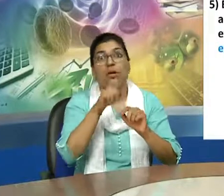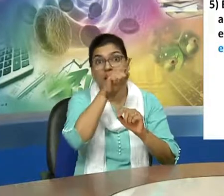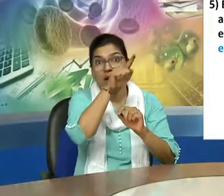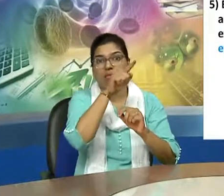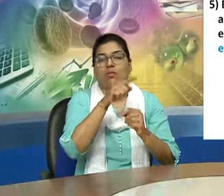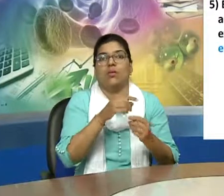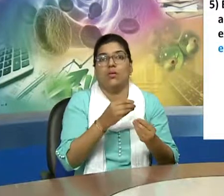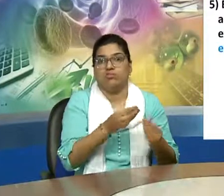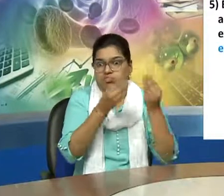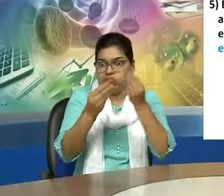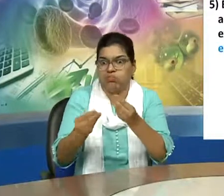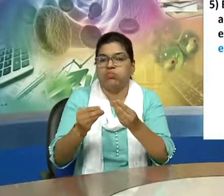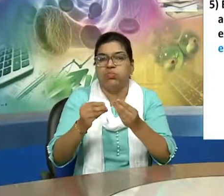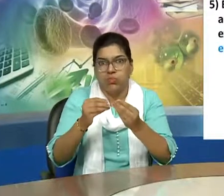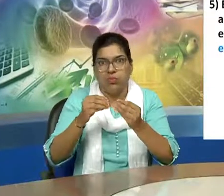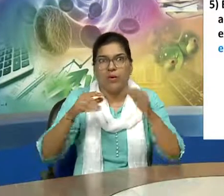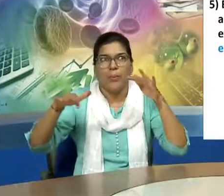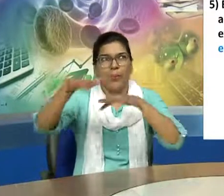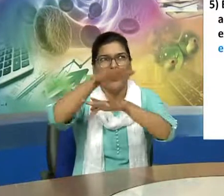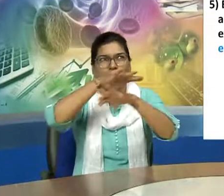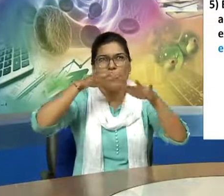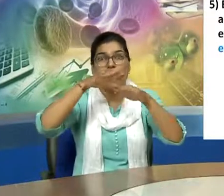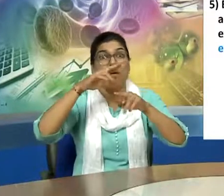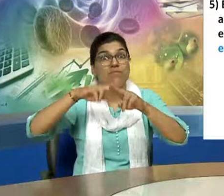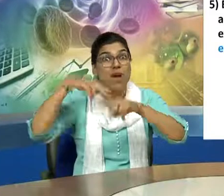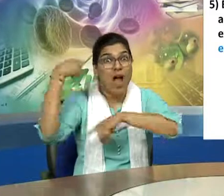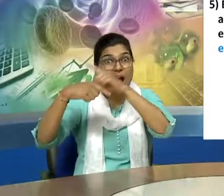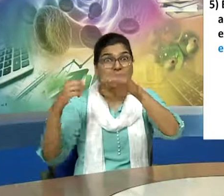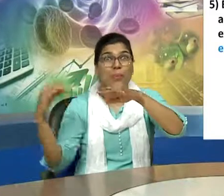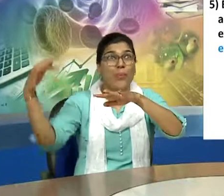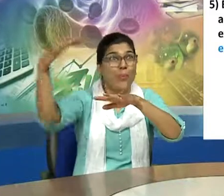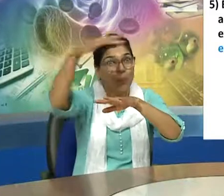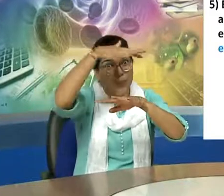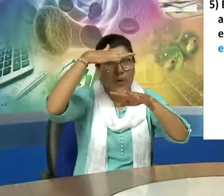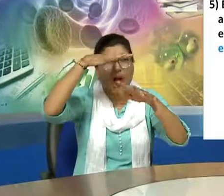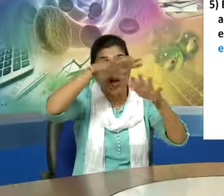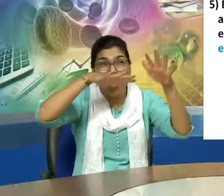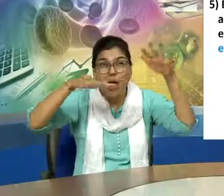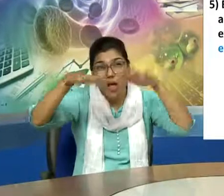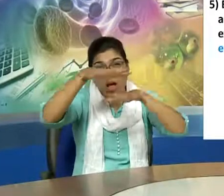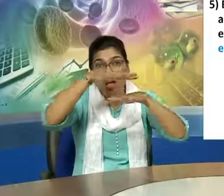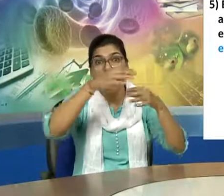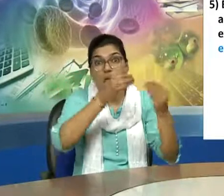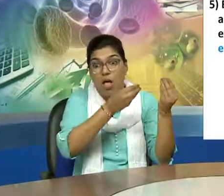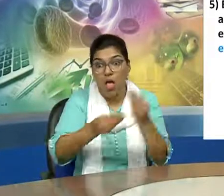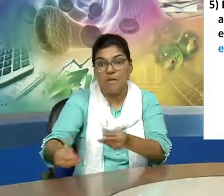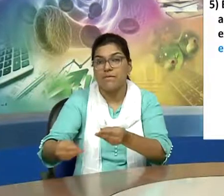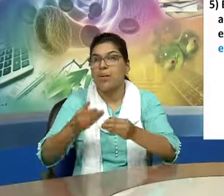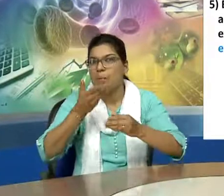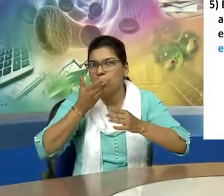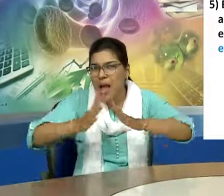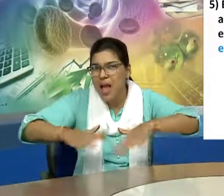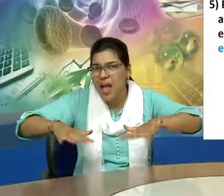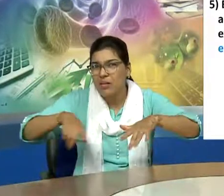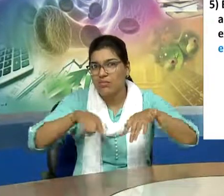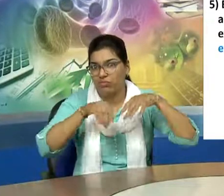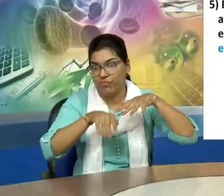And these two nutrients in water, they trigger the explosive growth